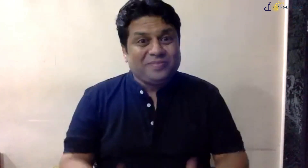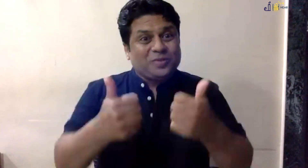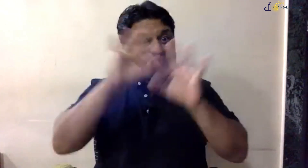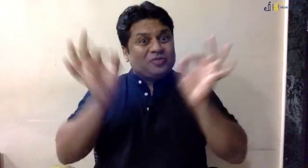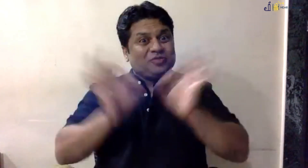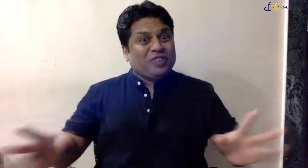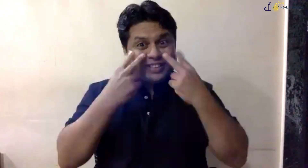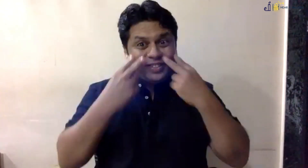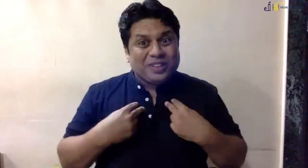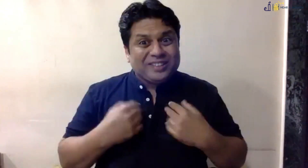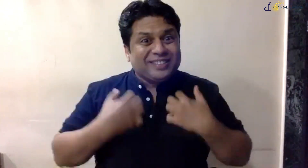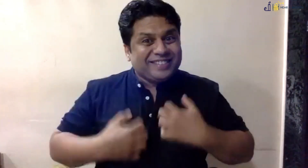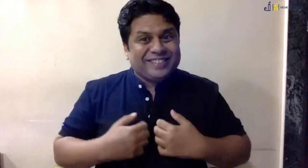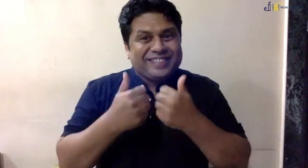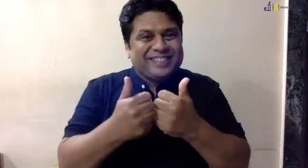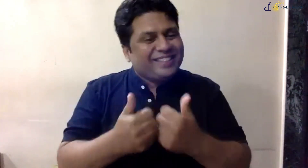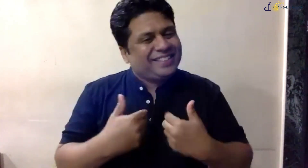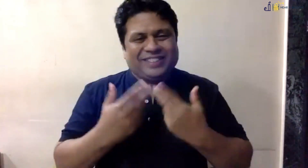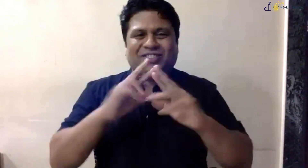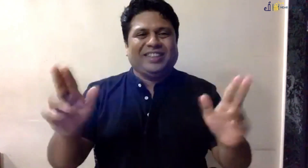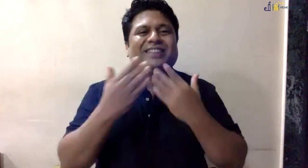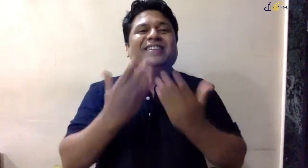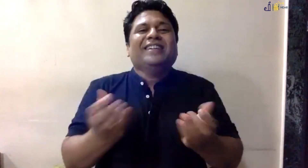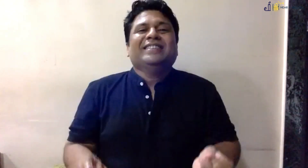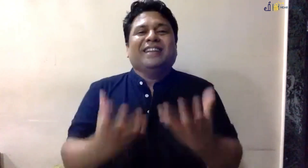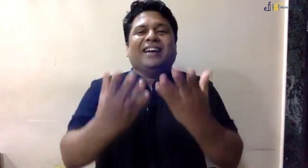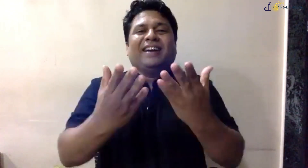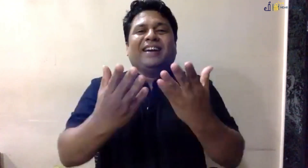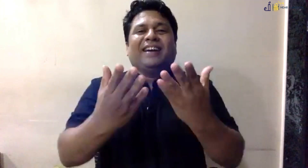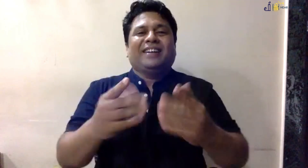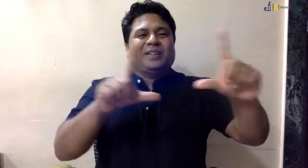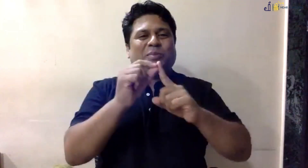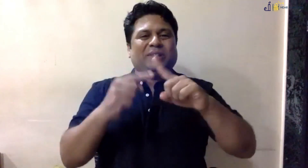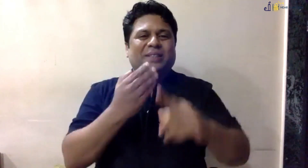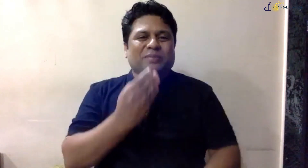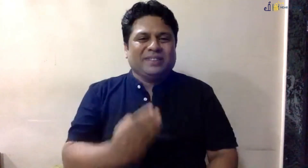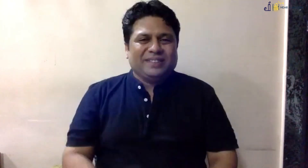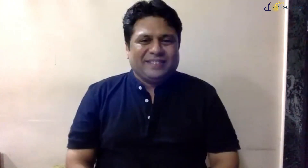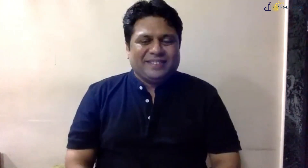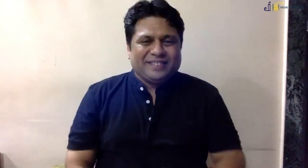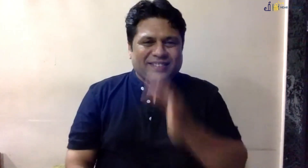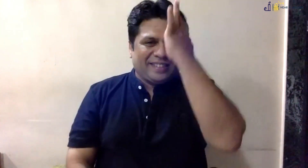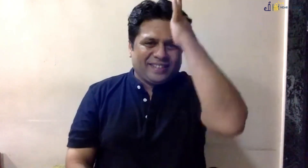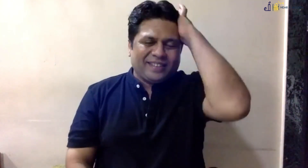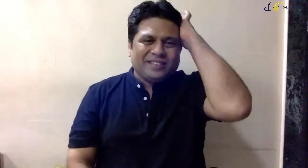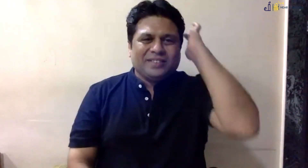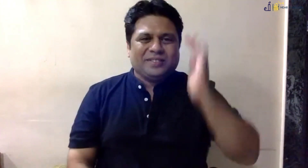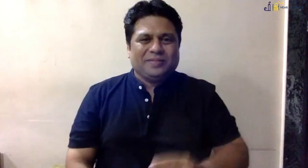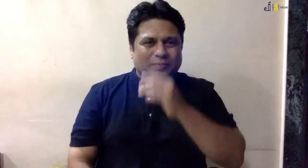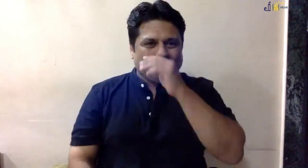3 months. So I hope you're all ready to watch and you're all excited. Yeah, we can start. You can please present the